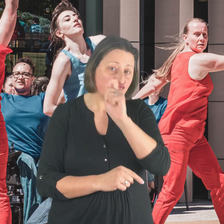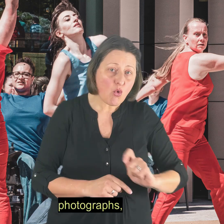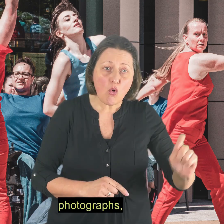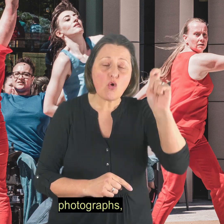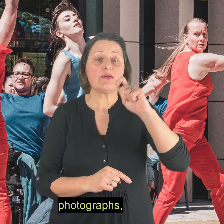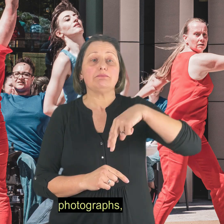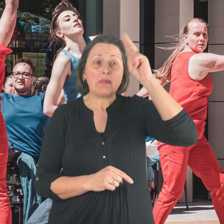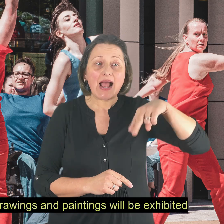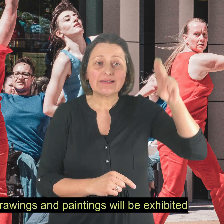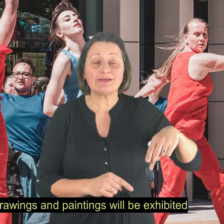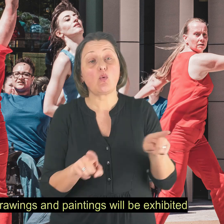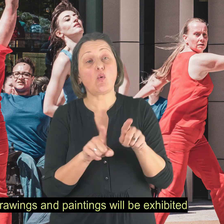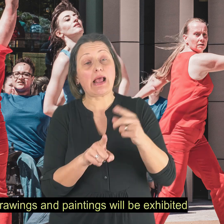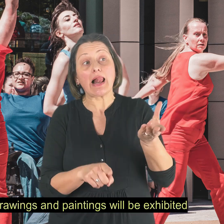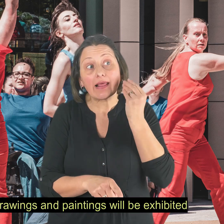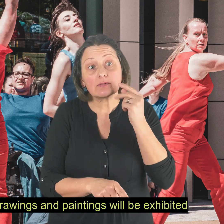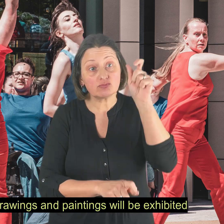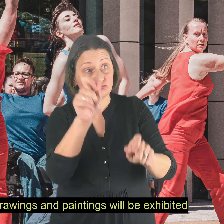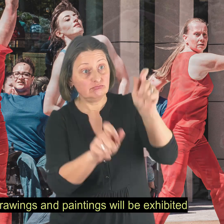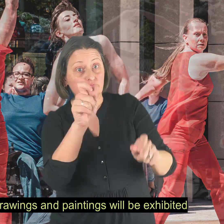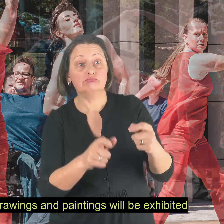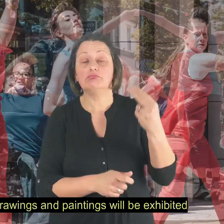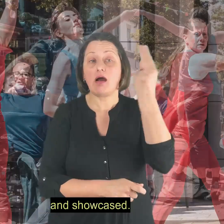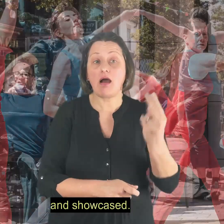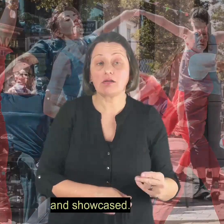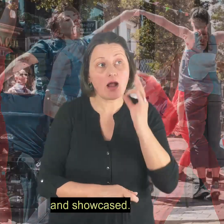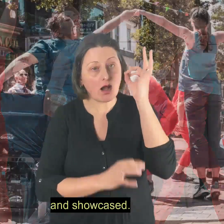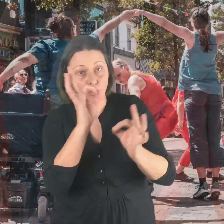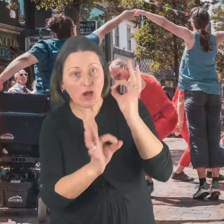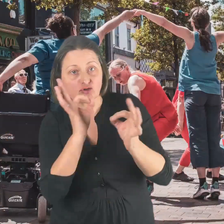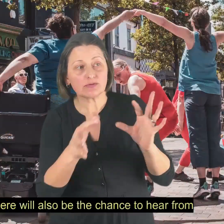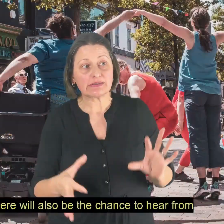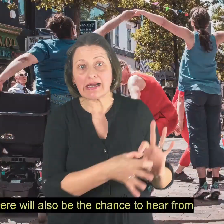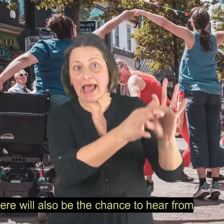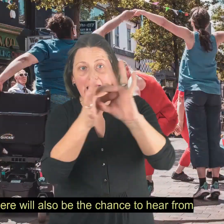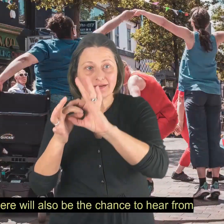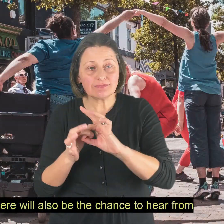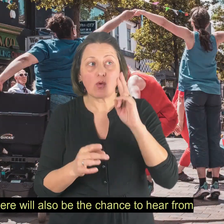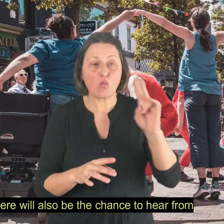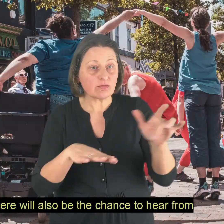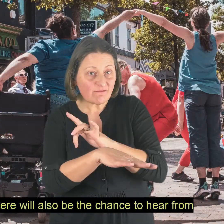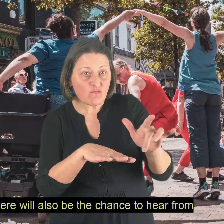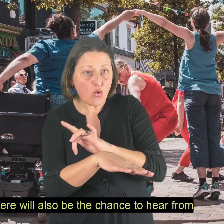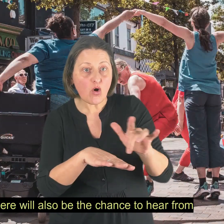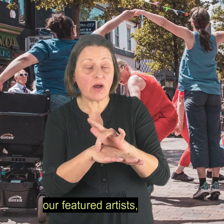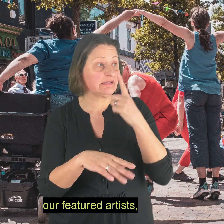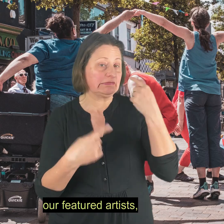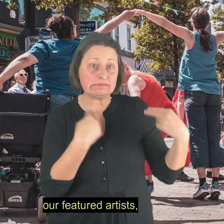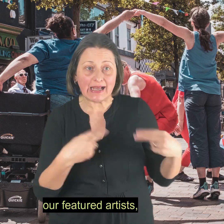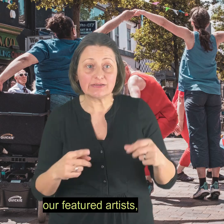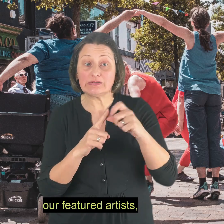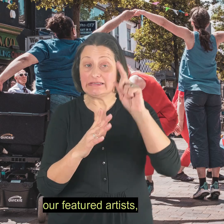film, photographs, drawings and paintings will be exhibited and showcased. There will also be the chance to hear from